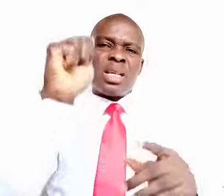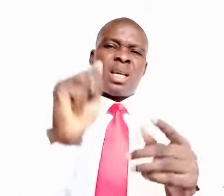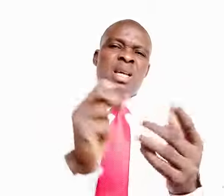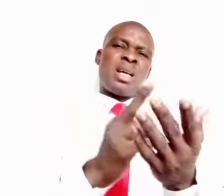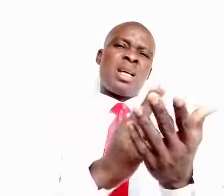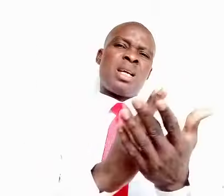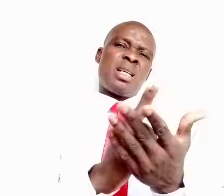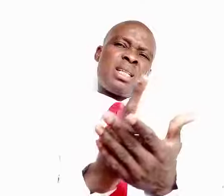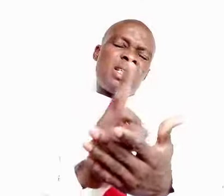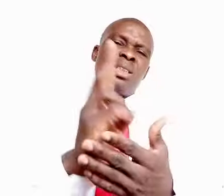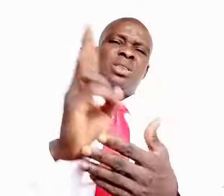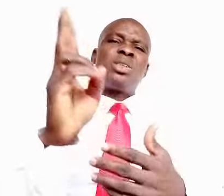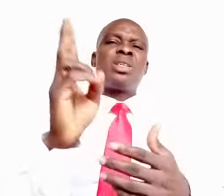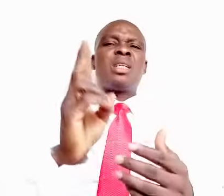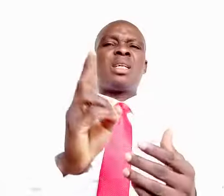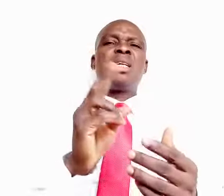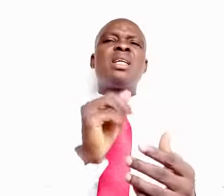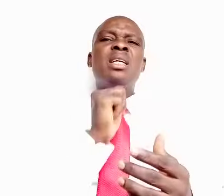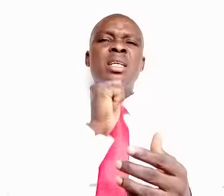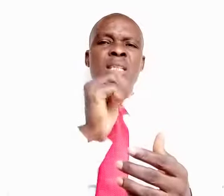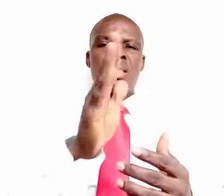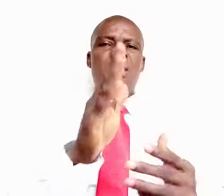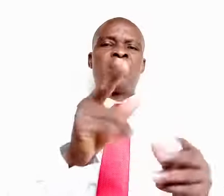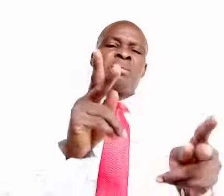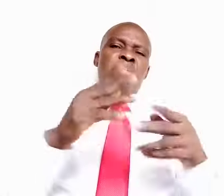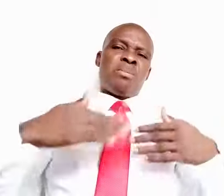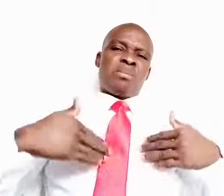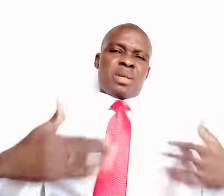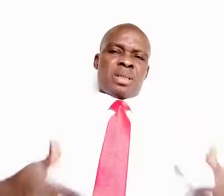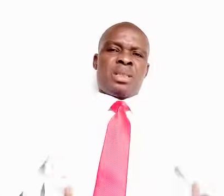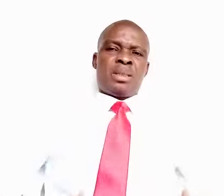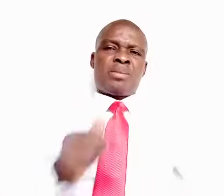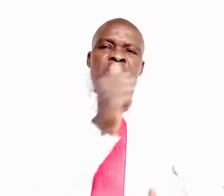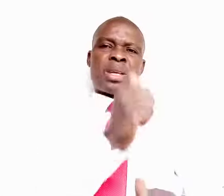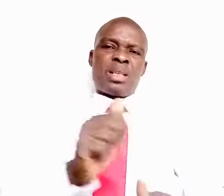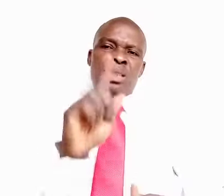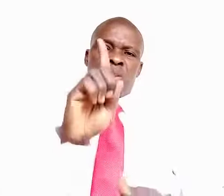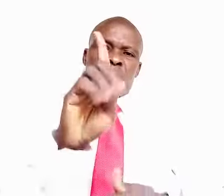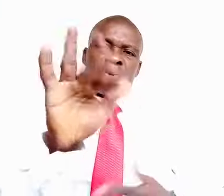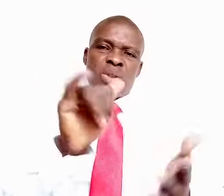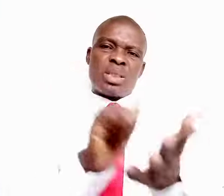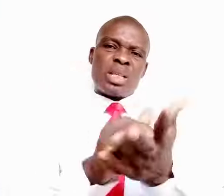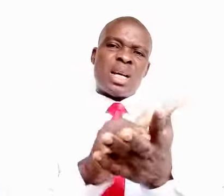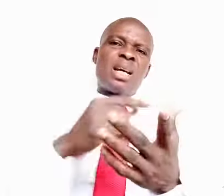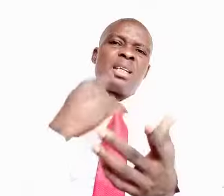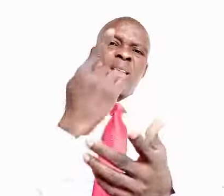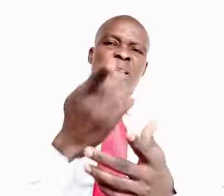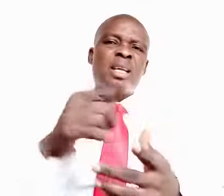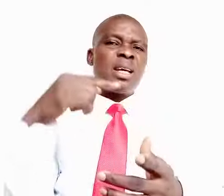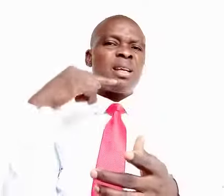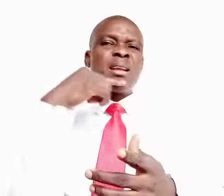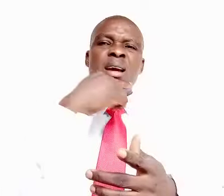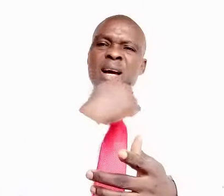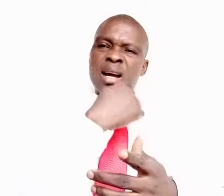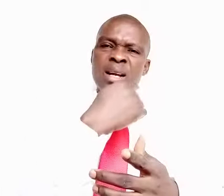is one who tells a lie and does not show integrity in his or her actions. In summary,